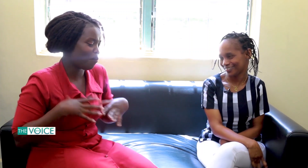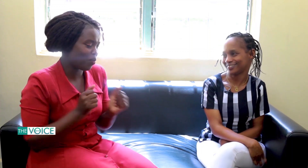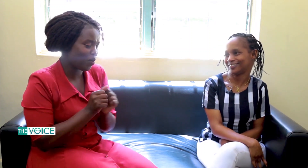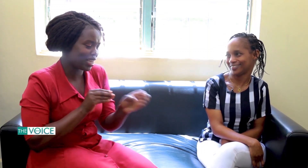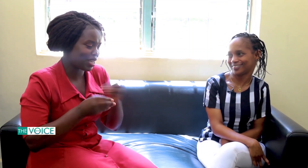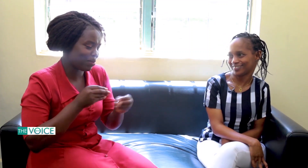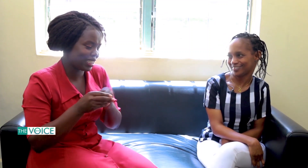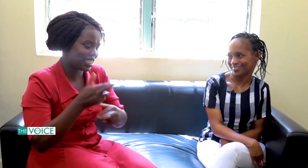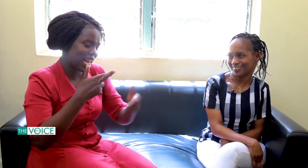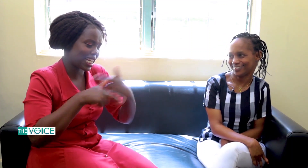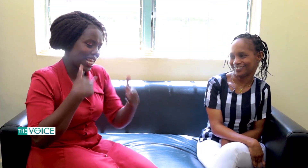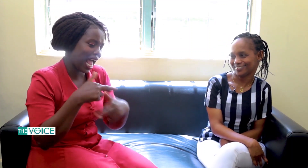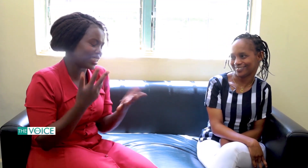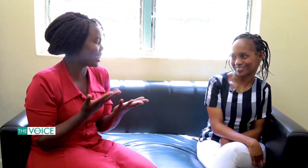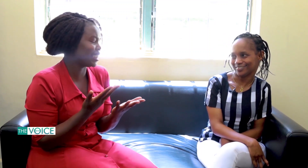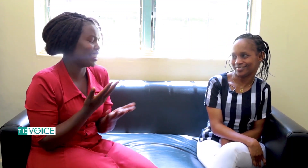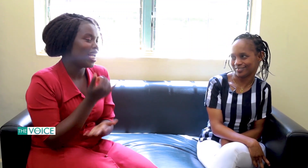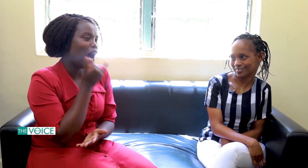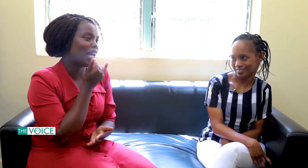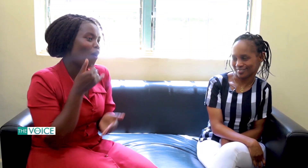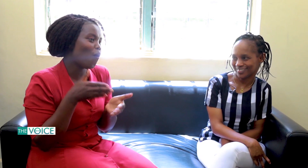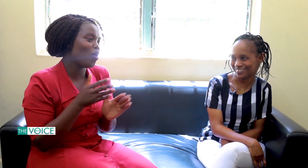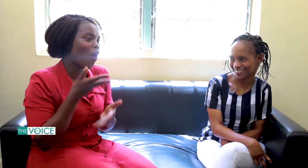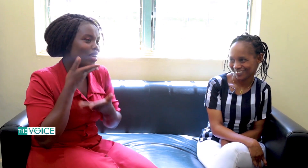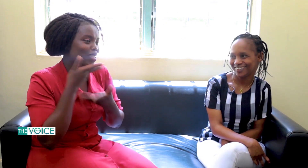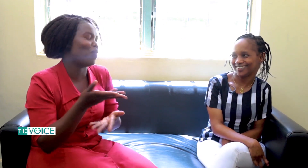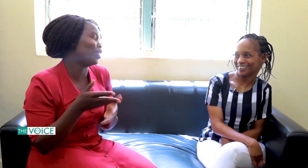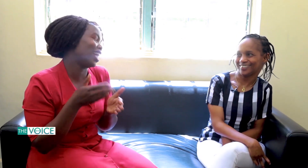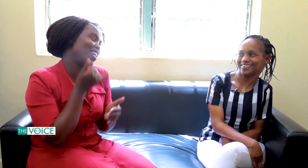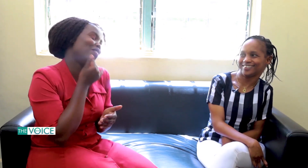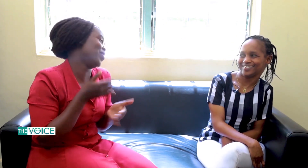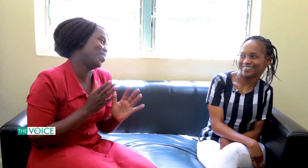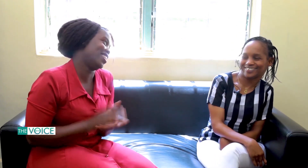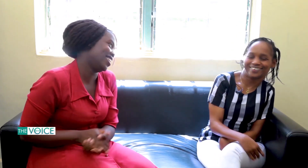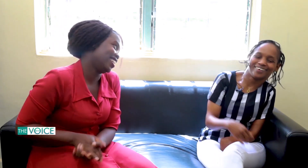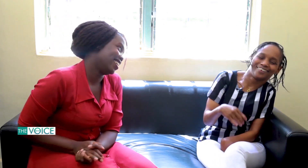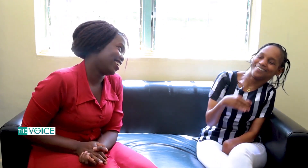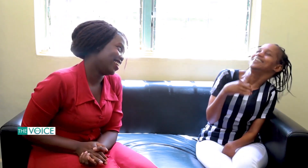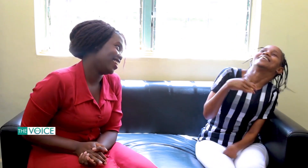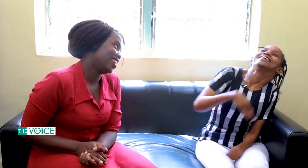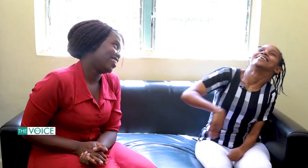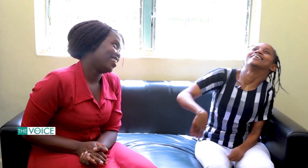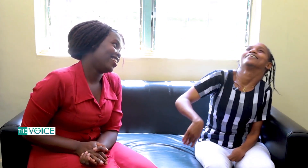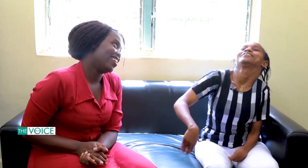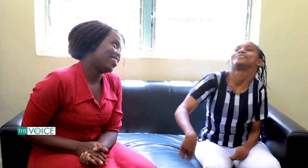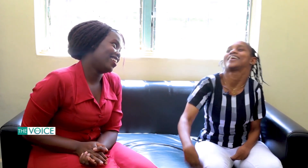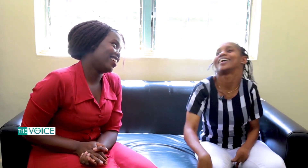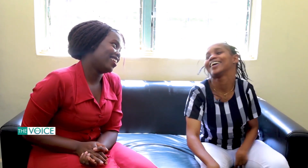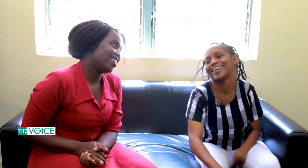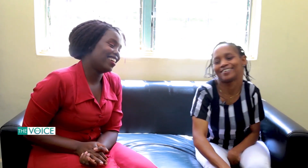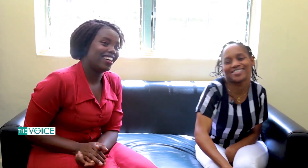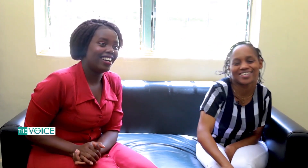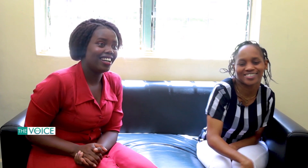that sometimes people with disability react in a wrong way, or respond in a wrong way? For